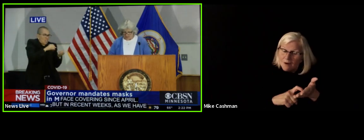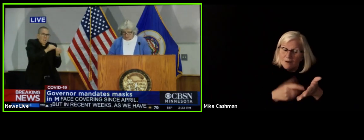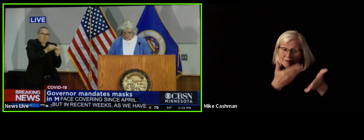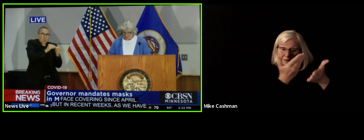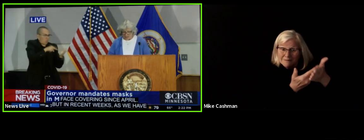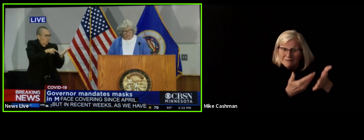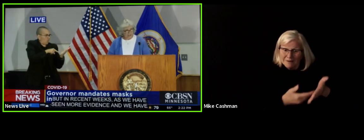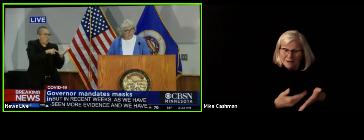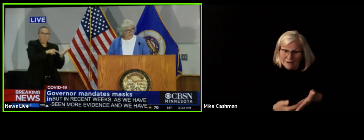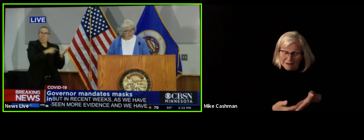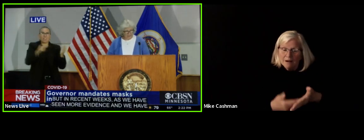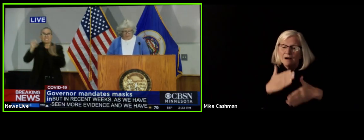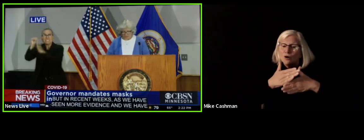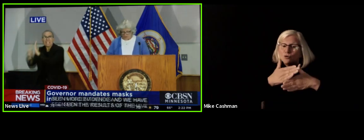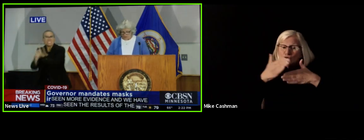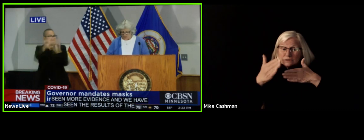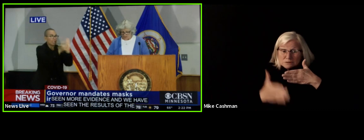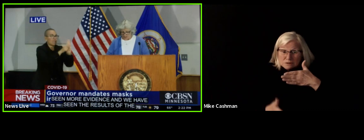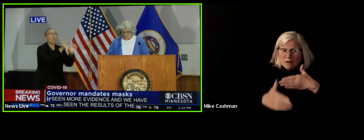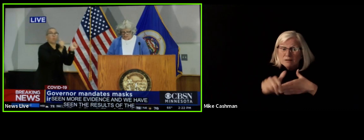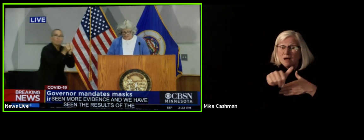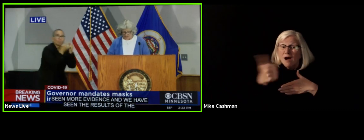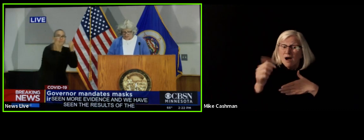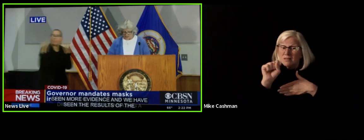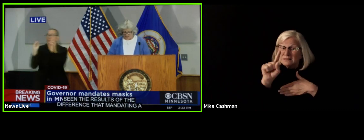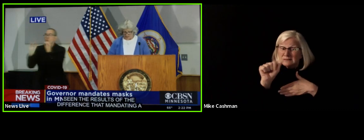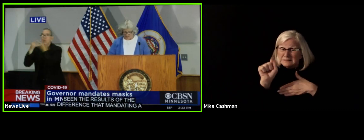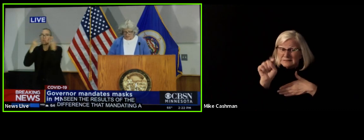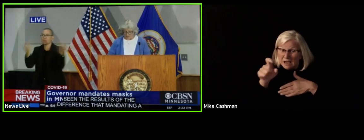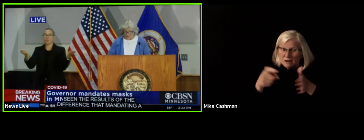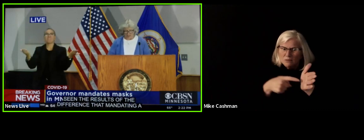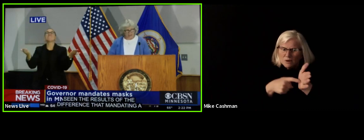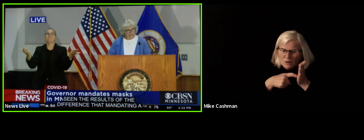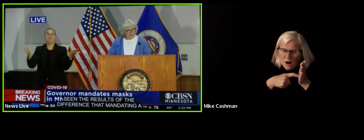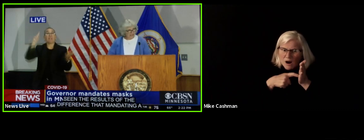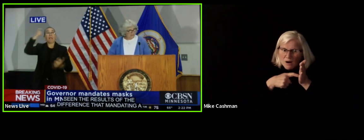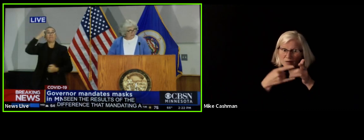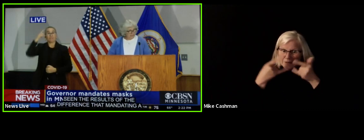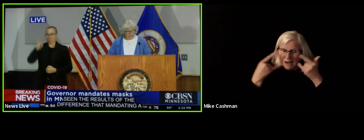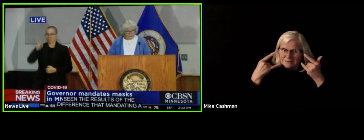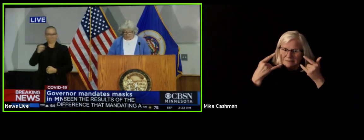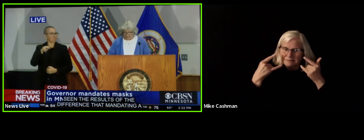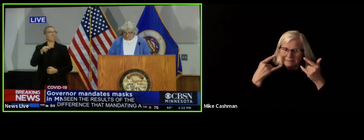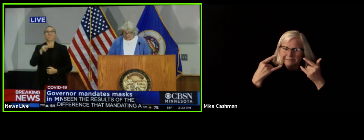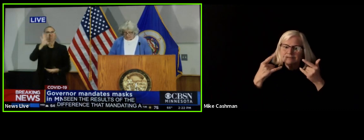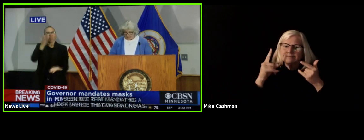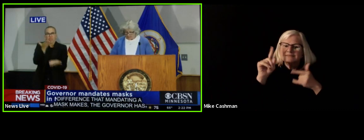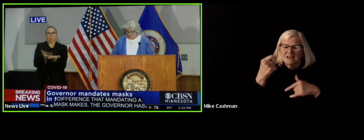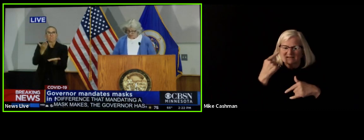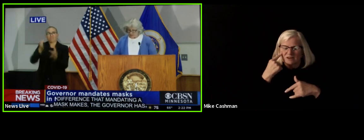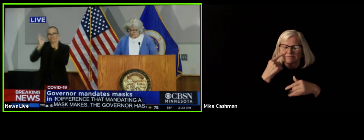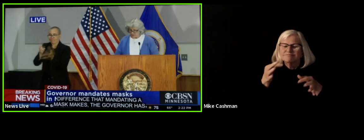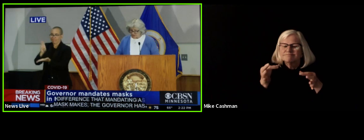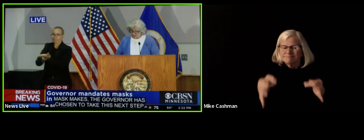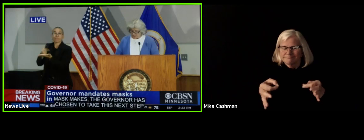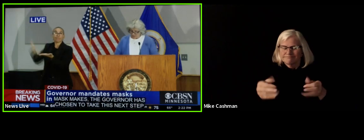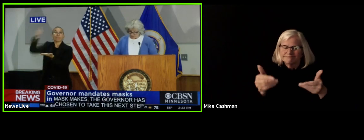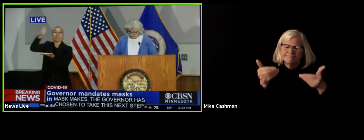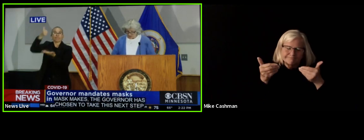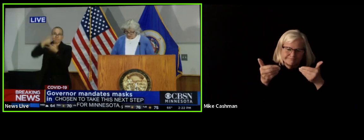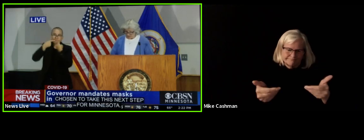mask makes, the governor has chosen to take this next step for Minnesota. As of Monday, 28 states,